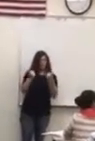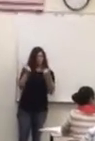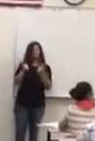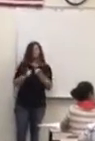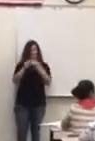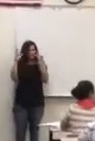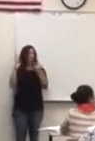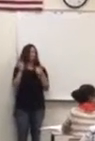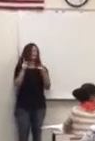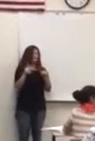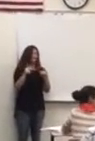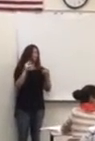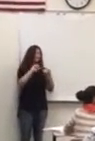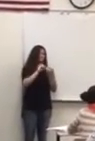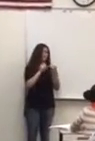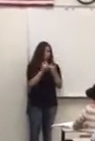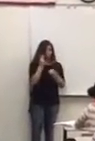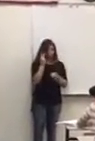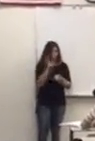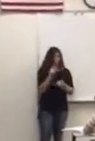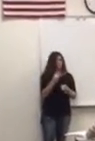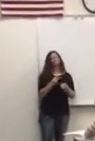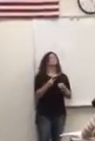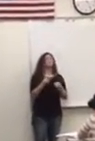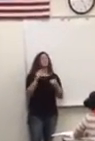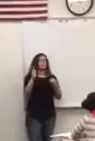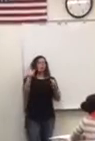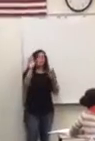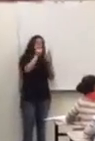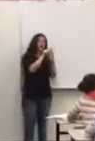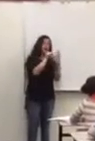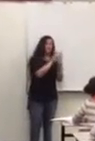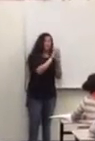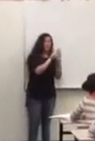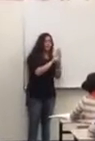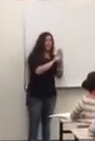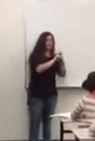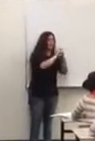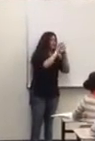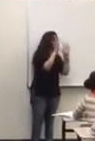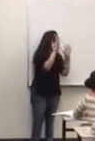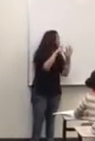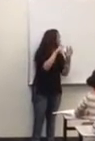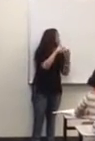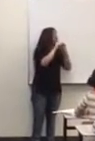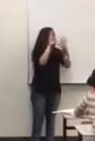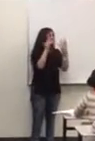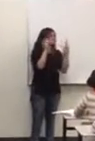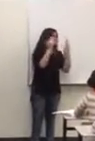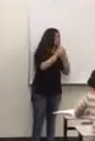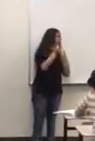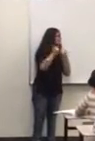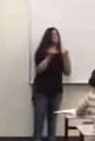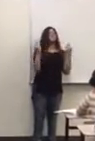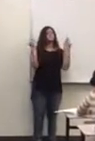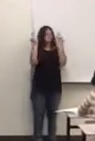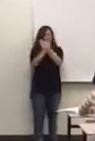number 2. If you have a light background, should the text be light or dark? Dark. Dark. So make sure that you